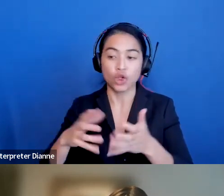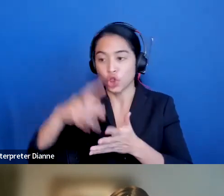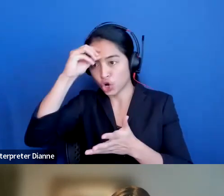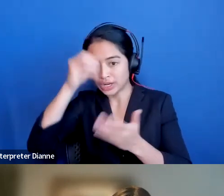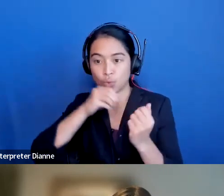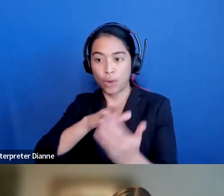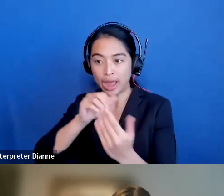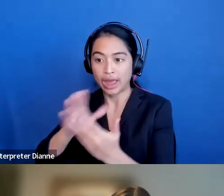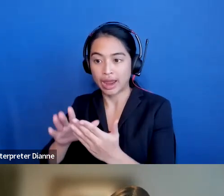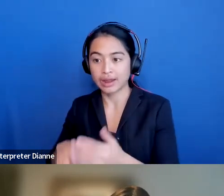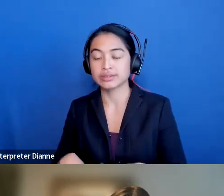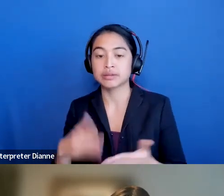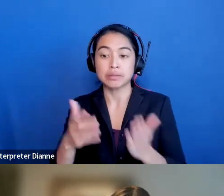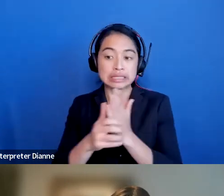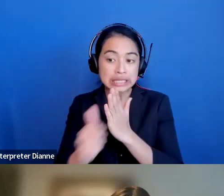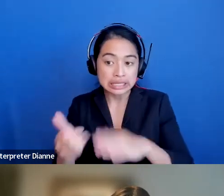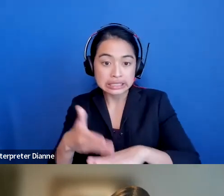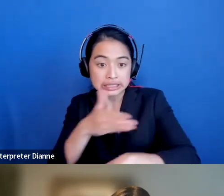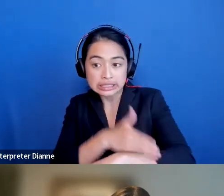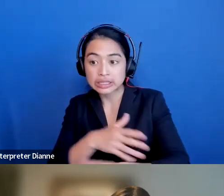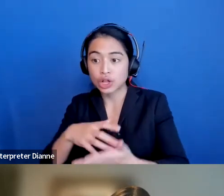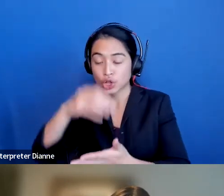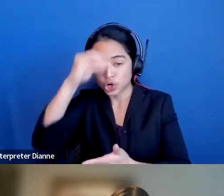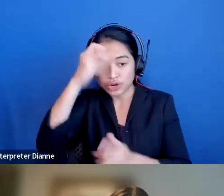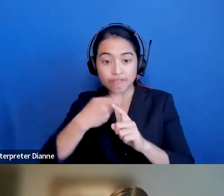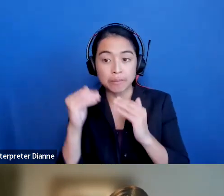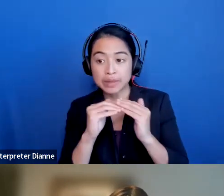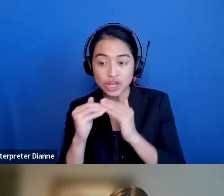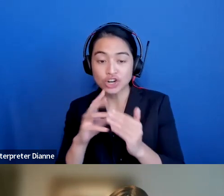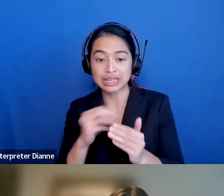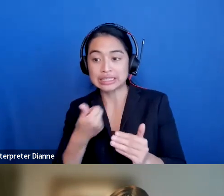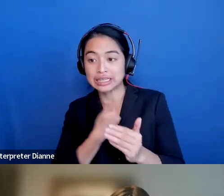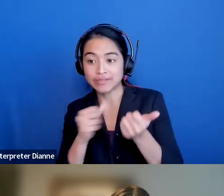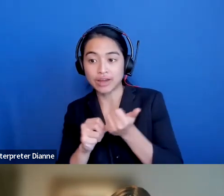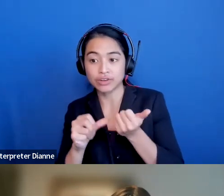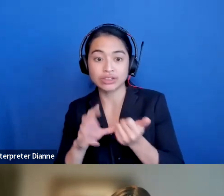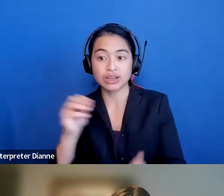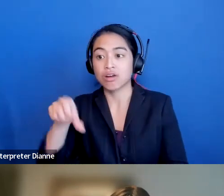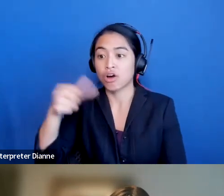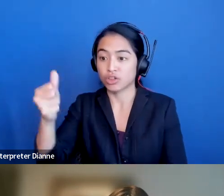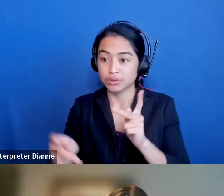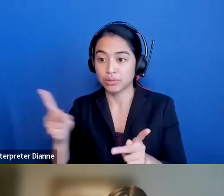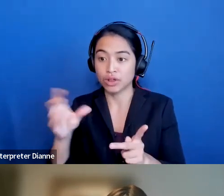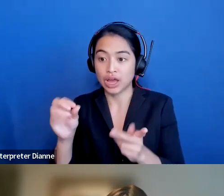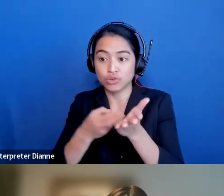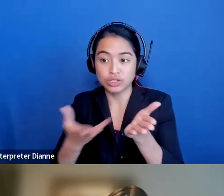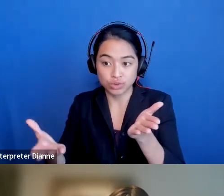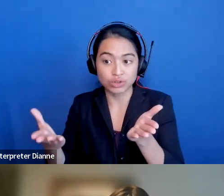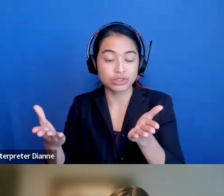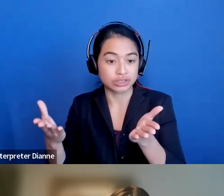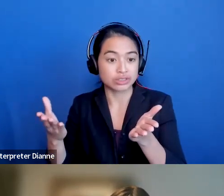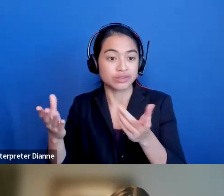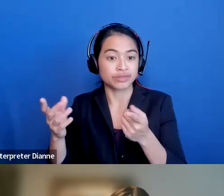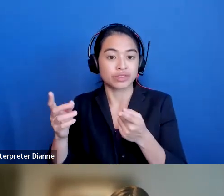be expanding on skills, learning from peers and self-advocates and others in the field, and resource dissemination of